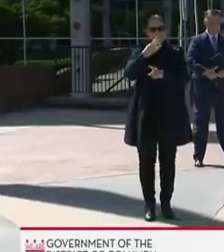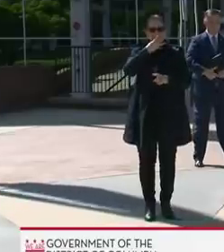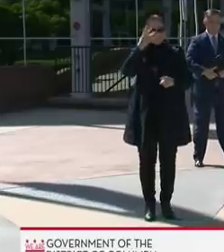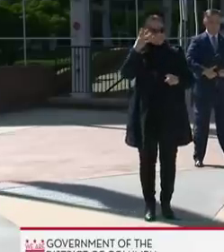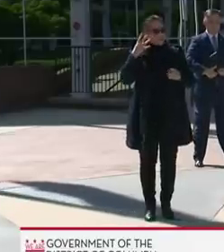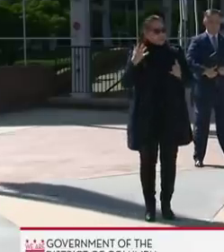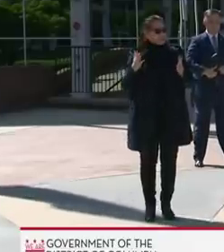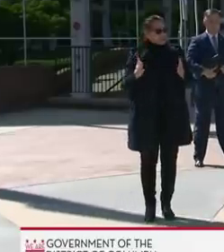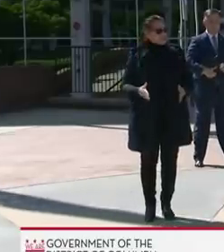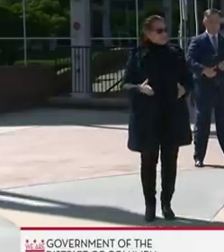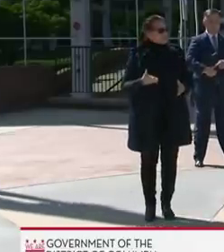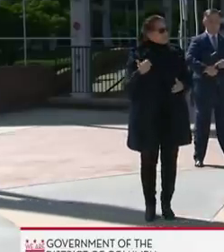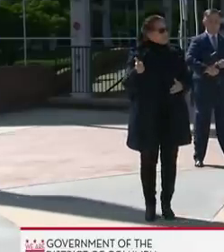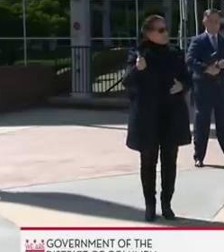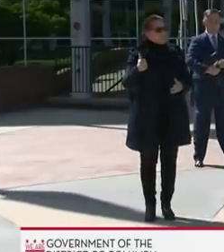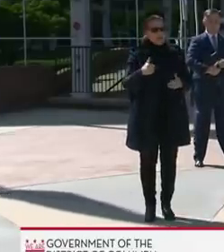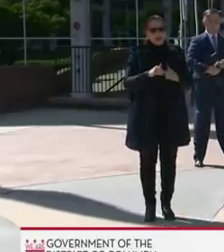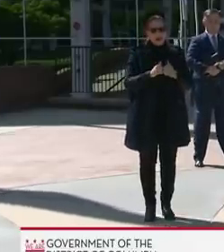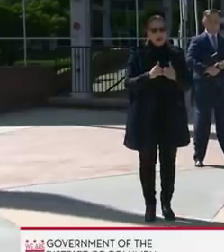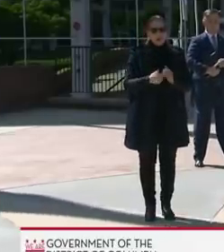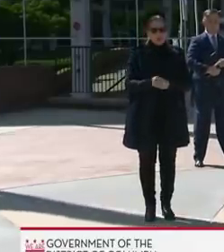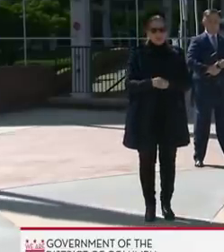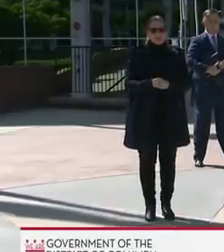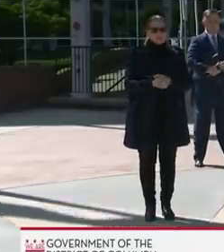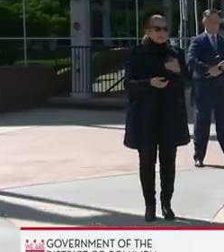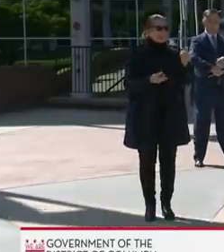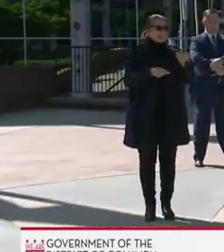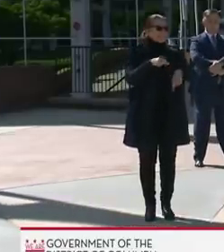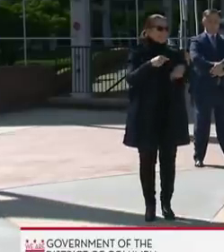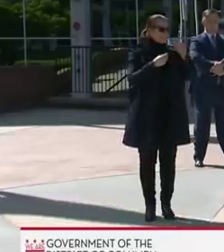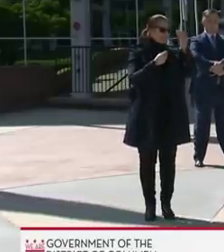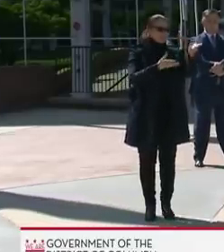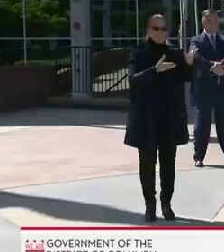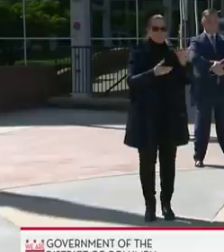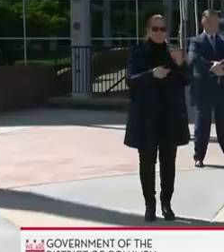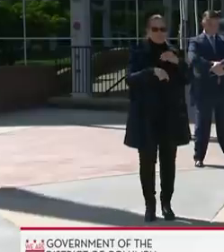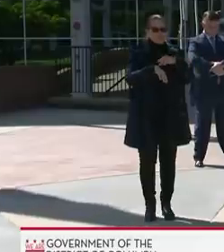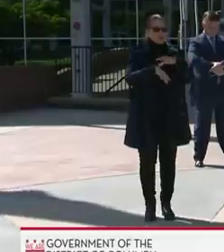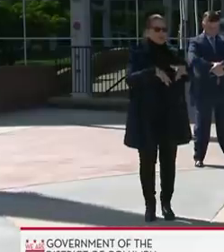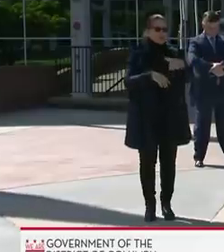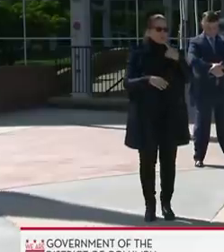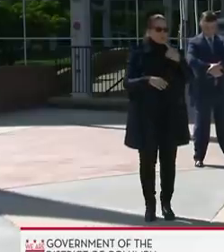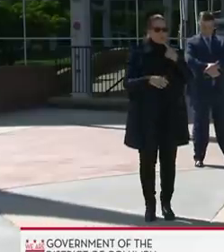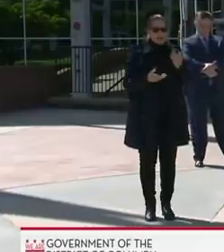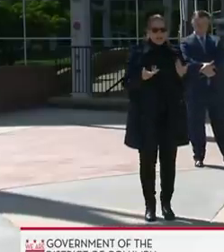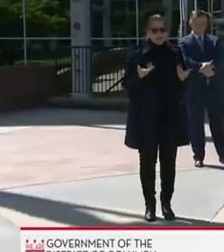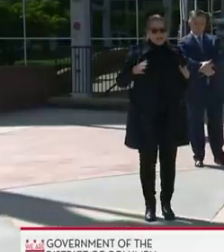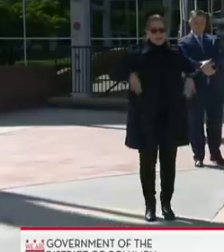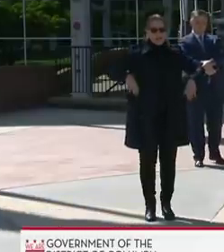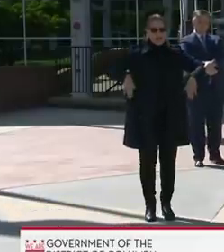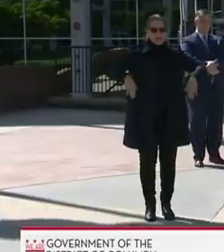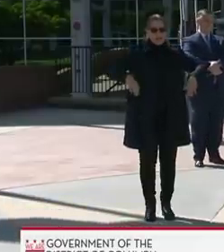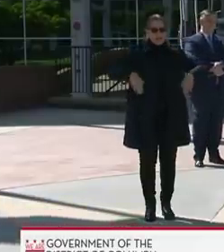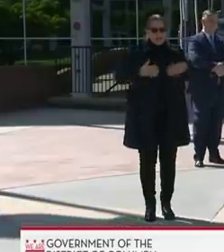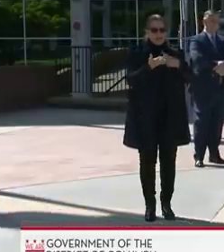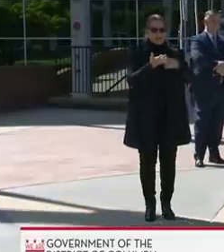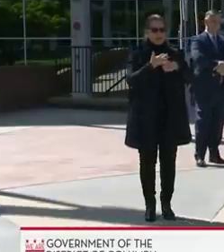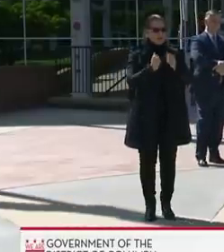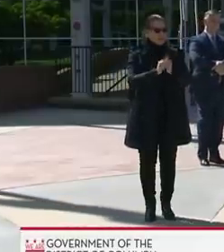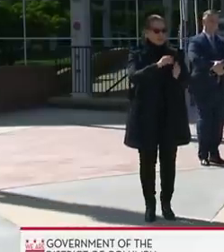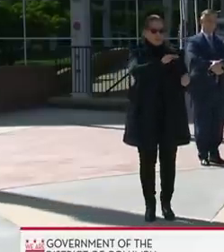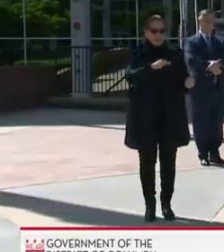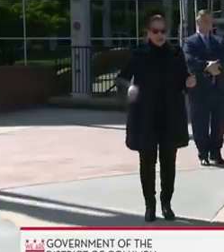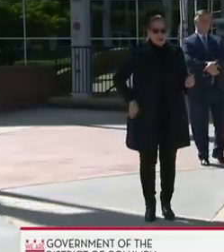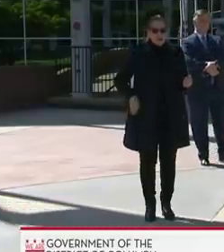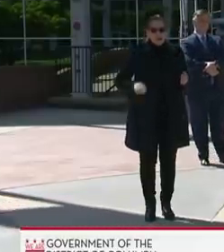sector? Well, it's premature for me to say too much because I have not engaged in discussions with the mayor and her